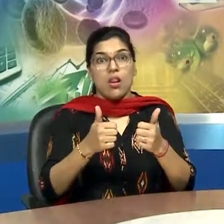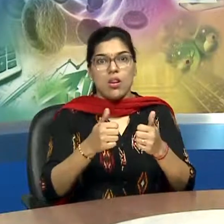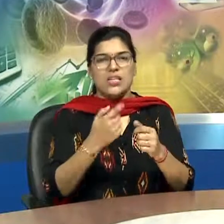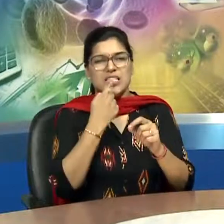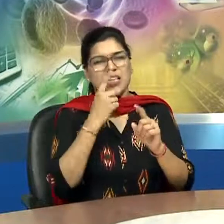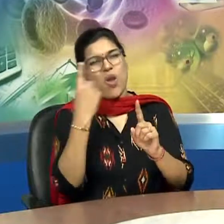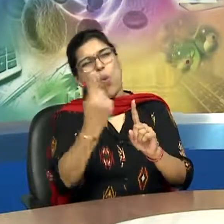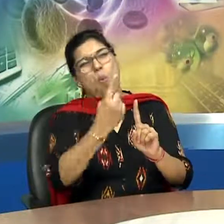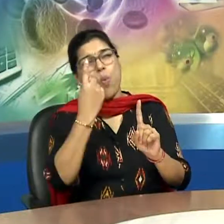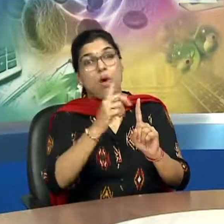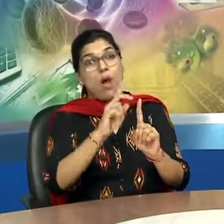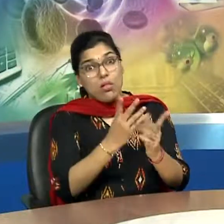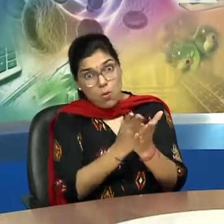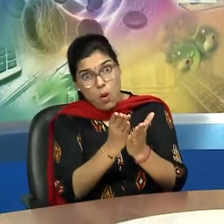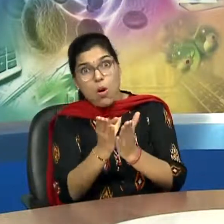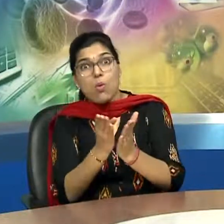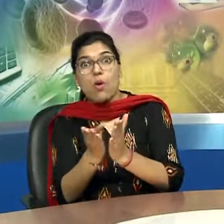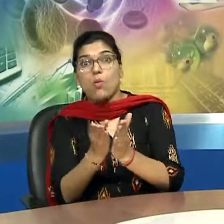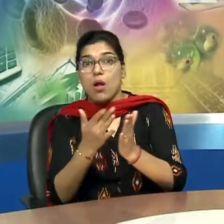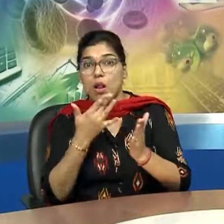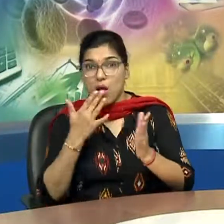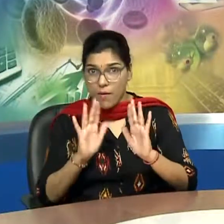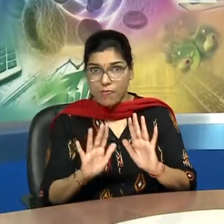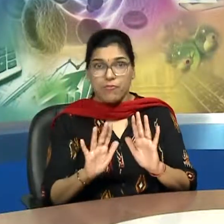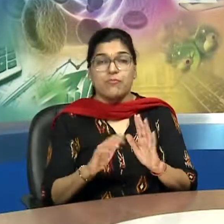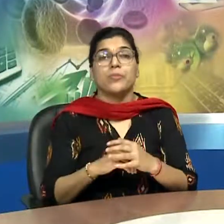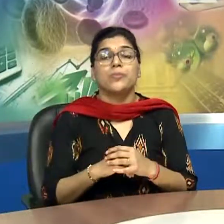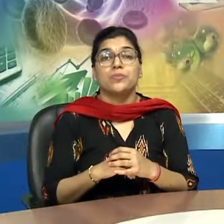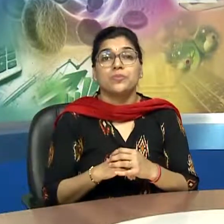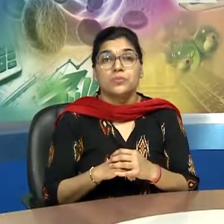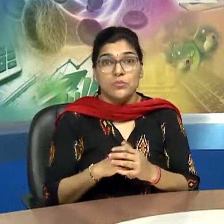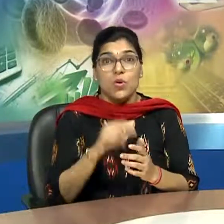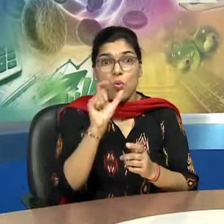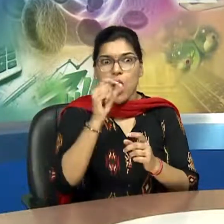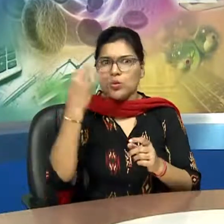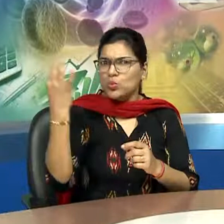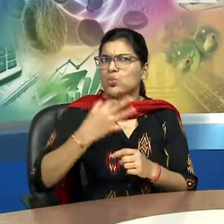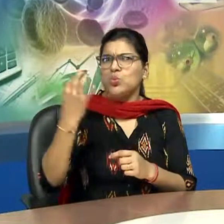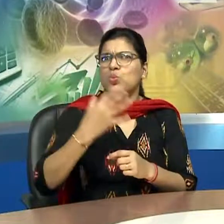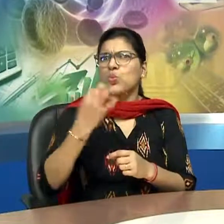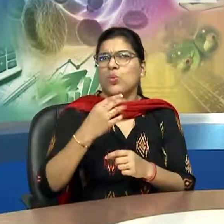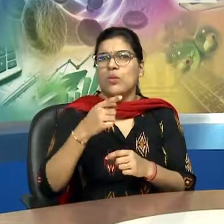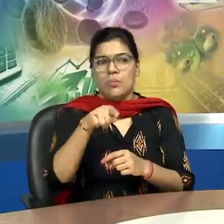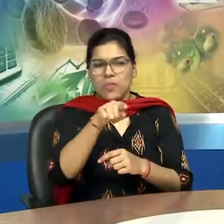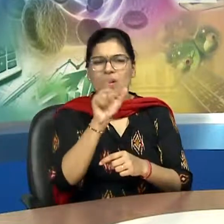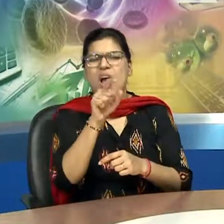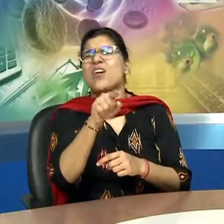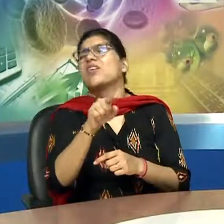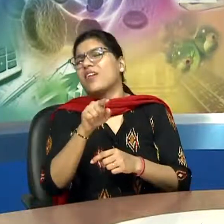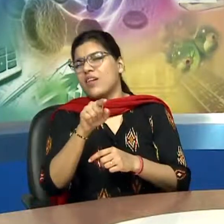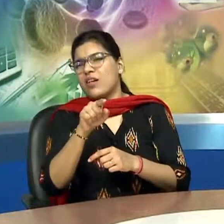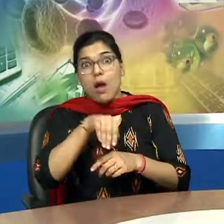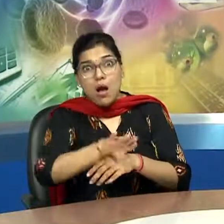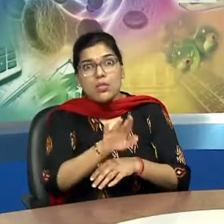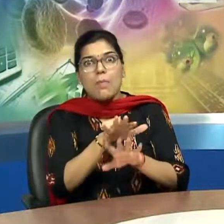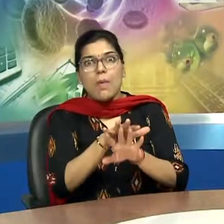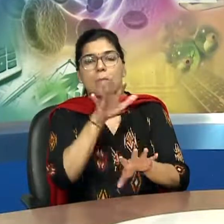They are in different bright colors, and also their names are